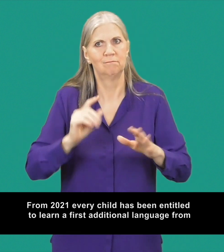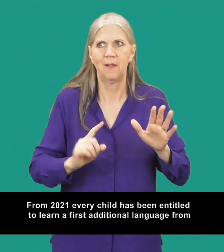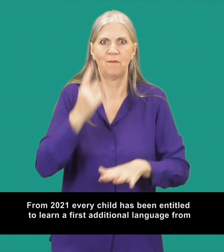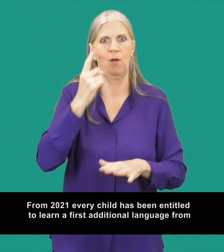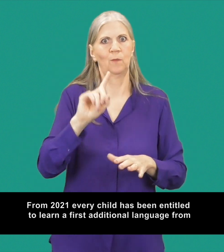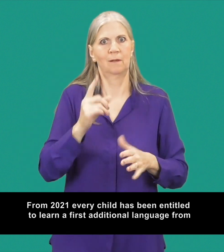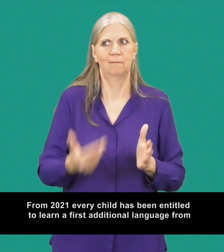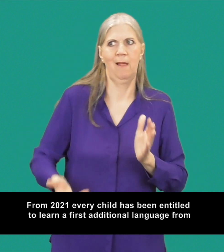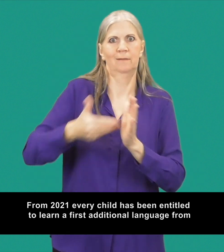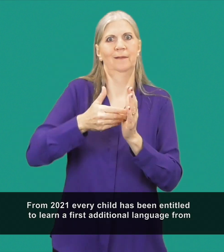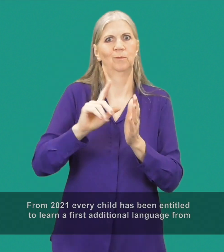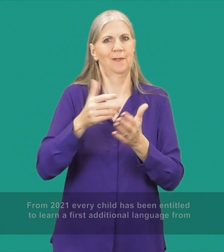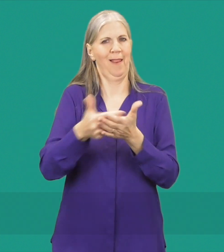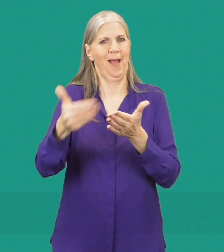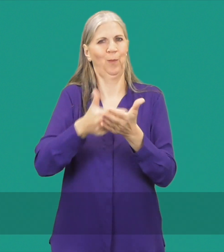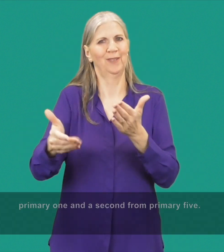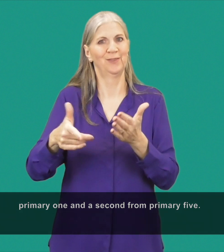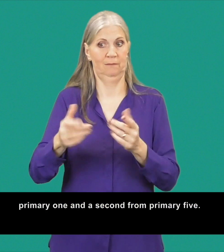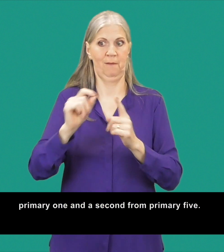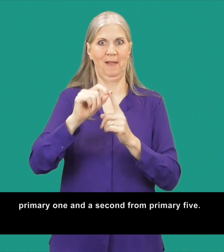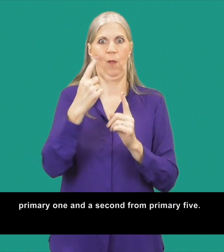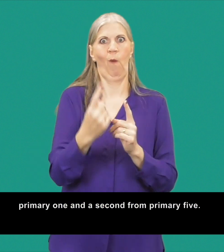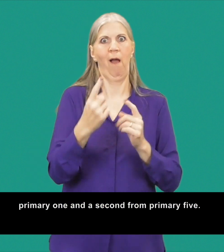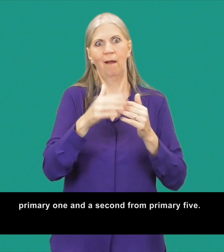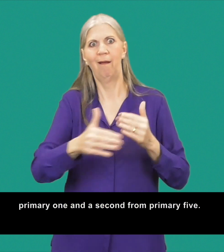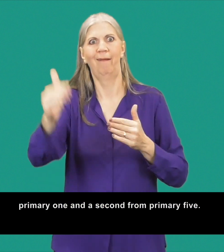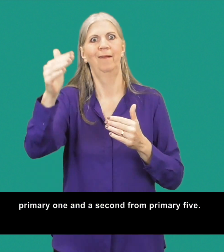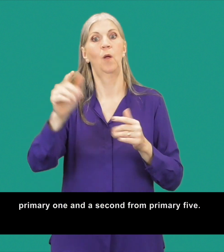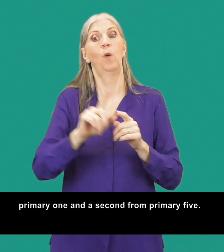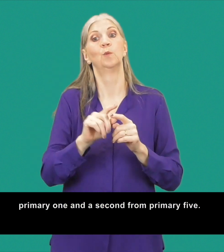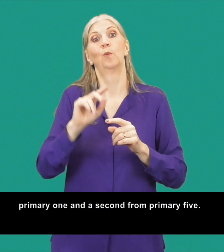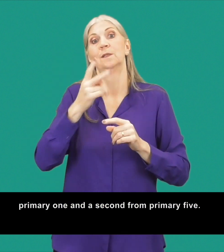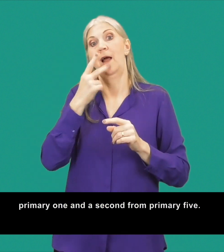Primary 1 and a second from Primary 5.